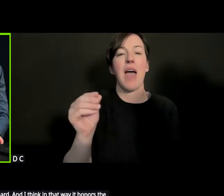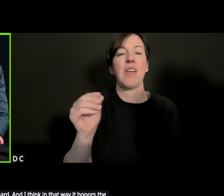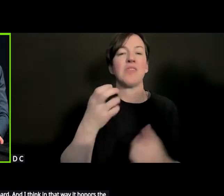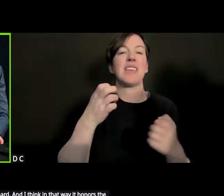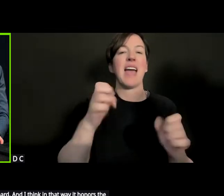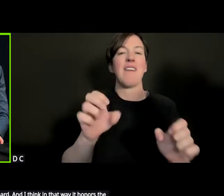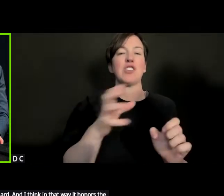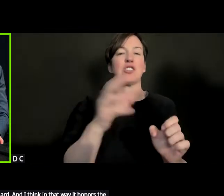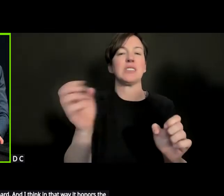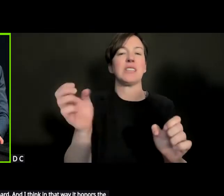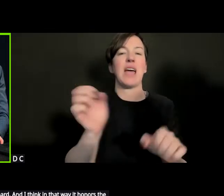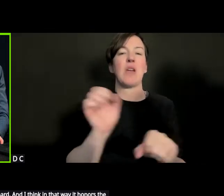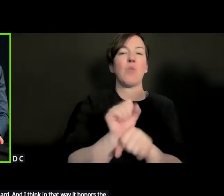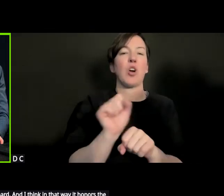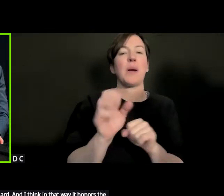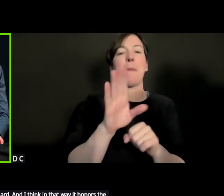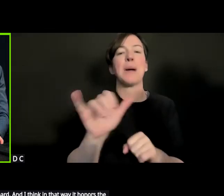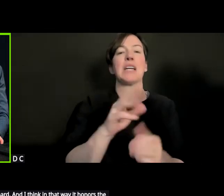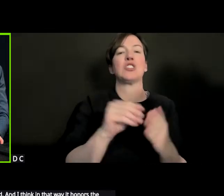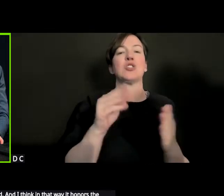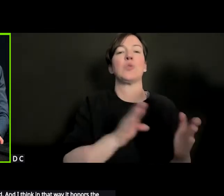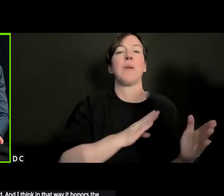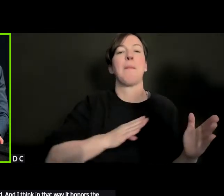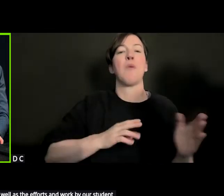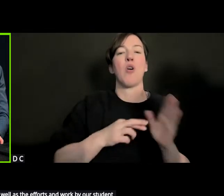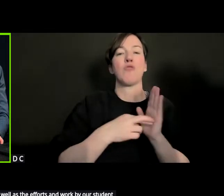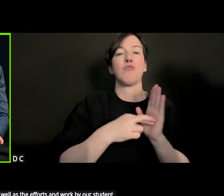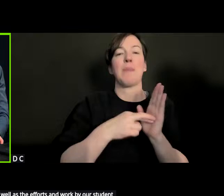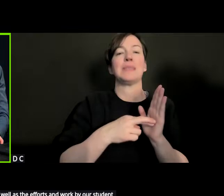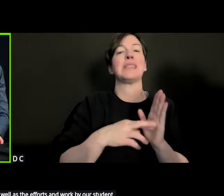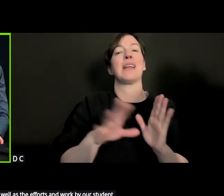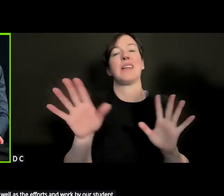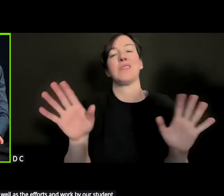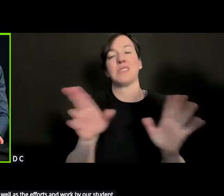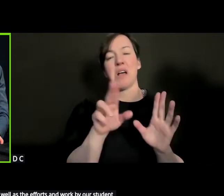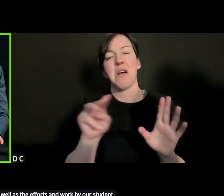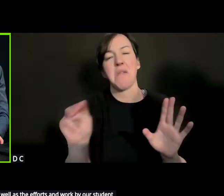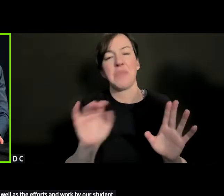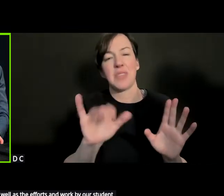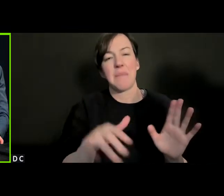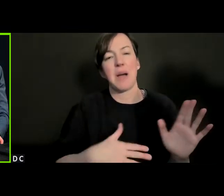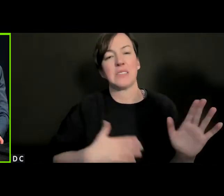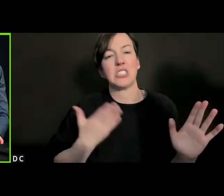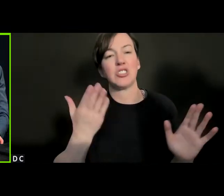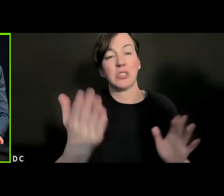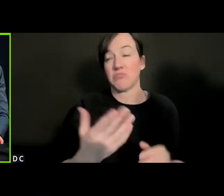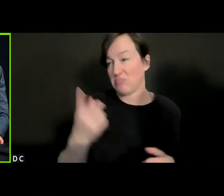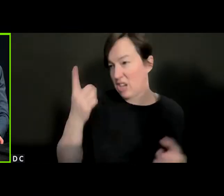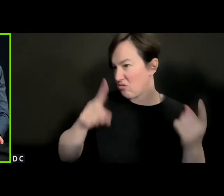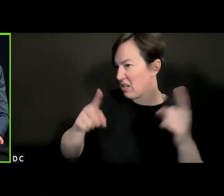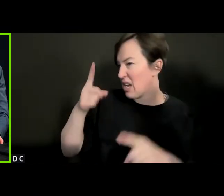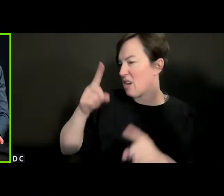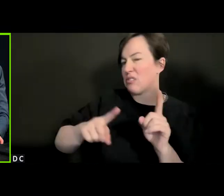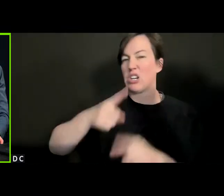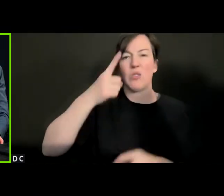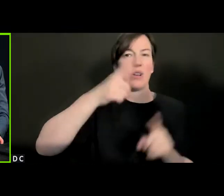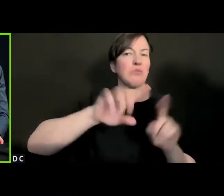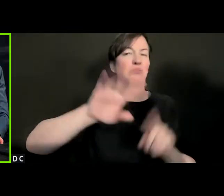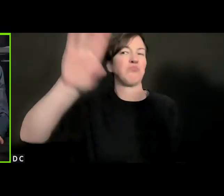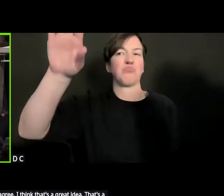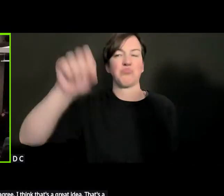and work by our student board representatives. Exactly. That would be my Great. suggestion. That's a I great- agree. I great think that's a idea. great Okay. idea. That's a great